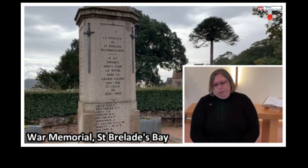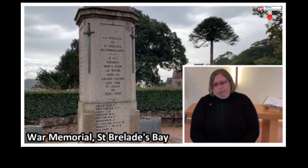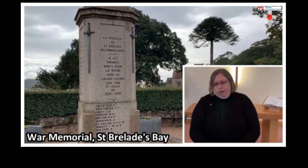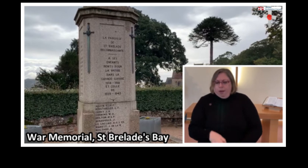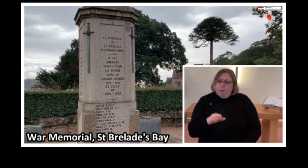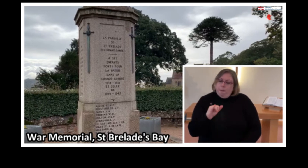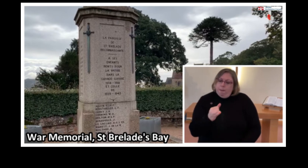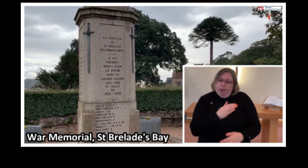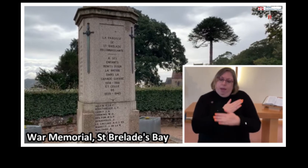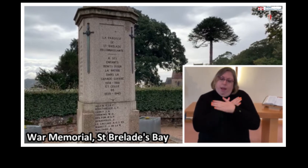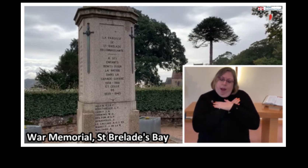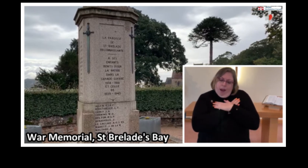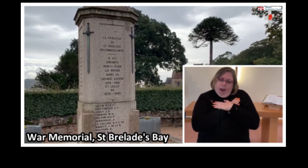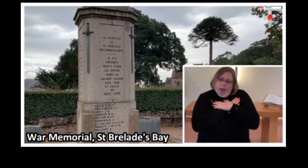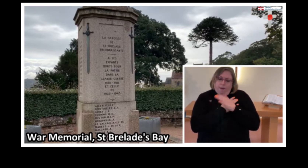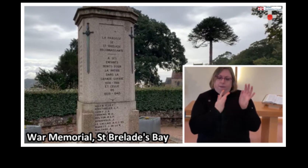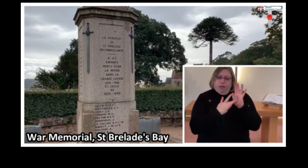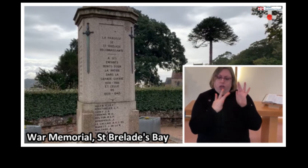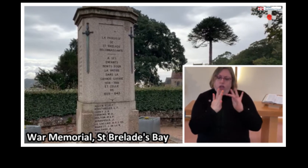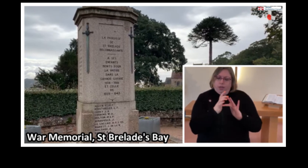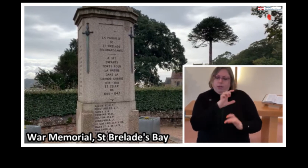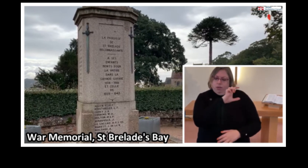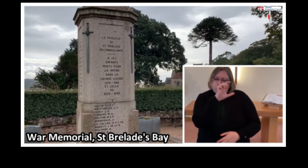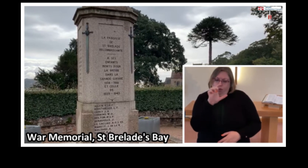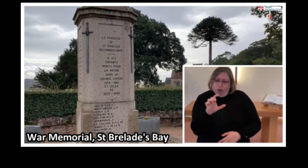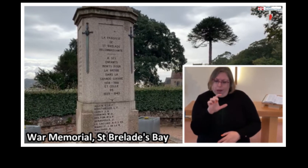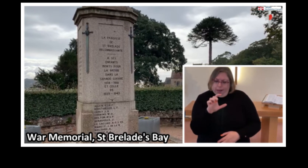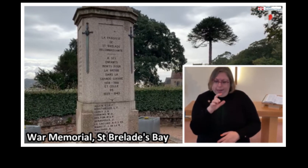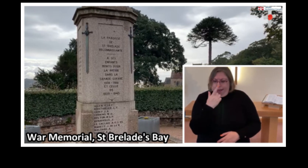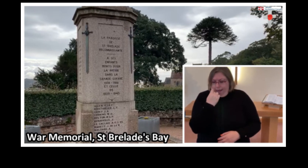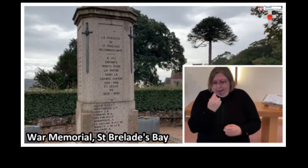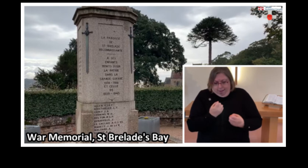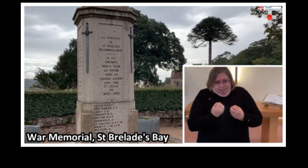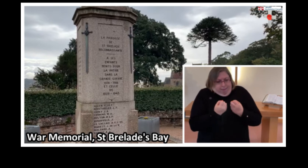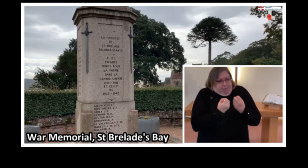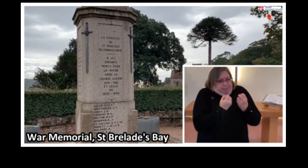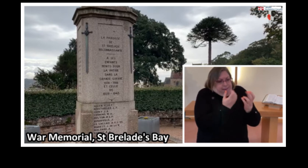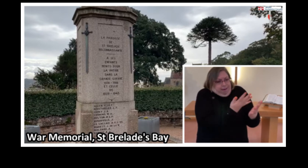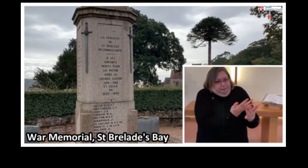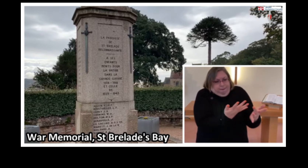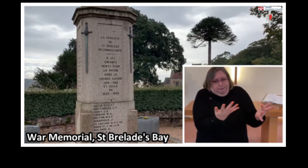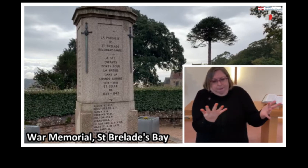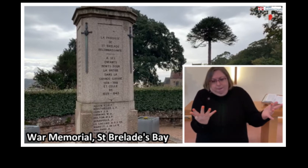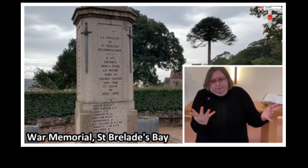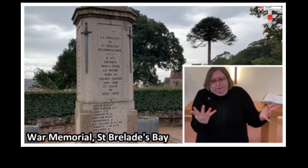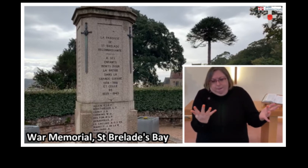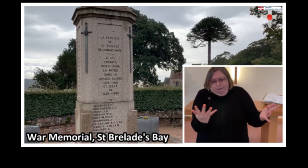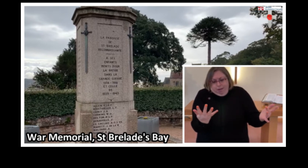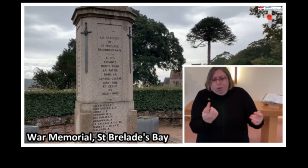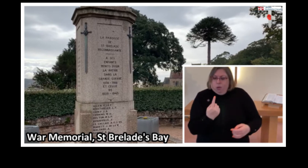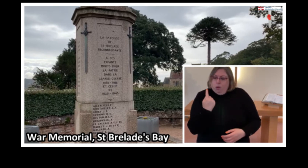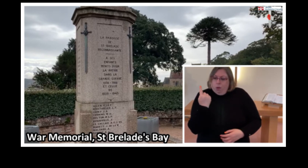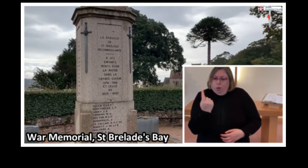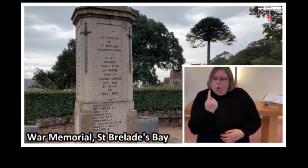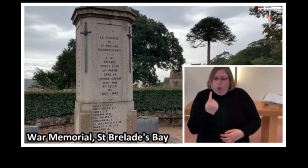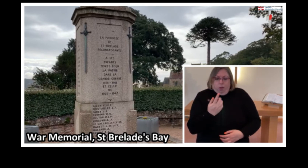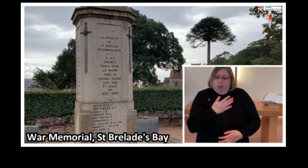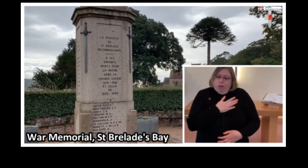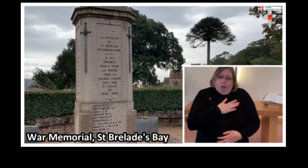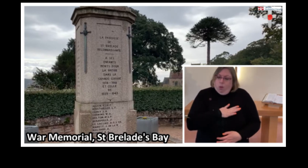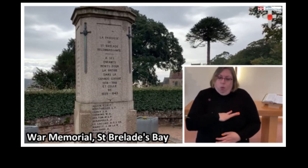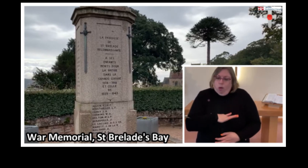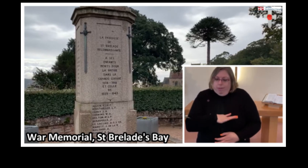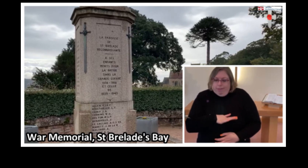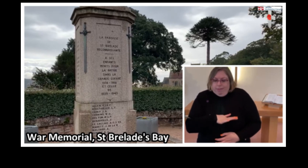May the love of Christ enable us to offer these gifts even to those who least deserve